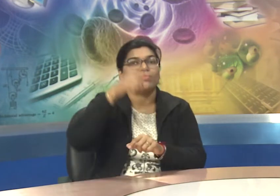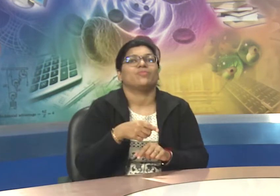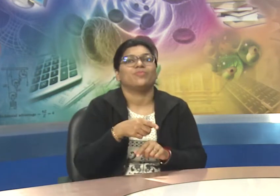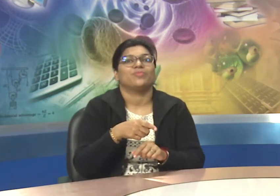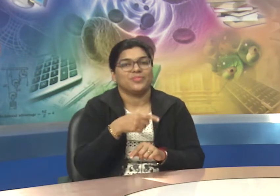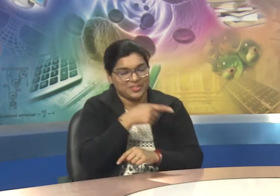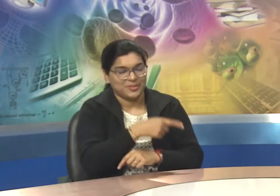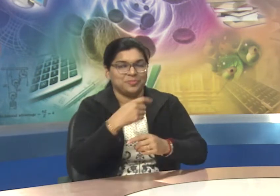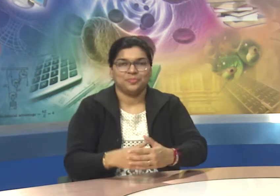indefinitely.